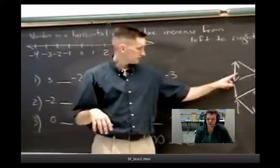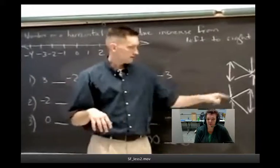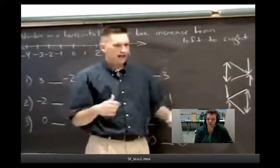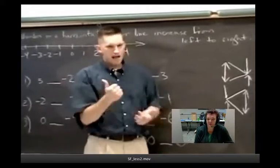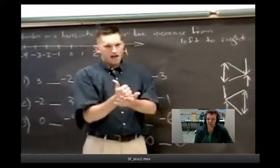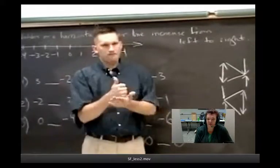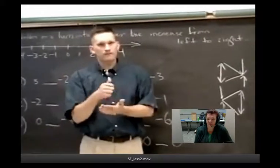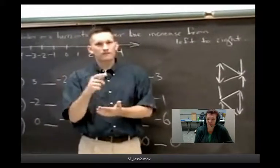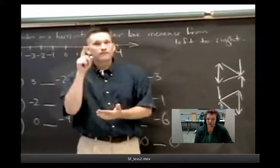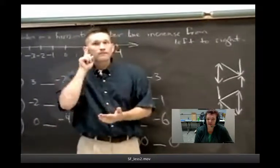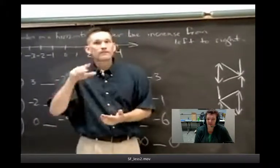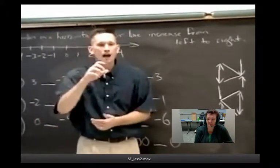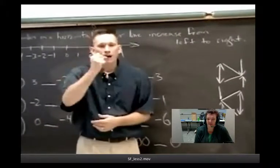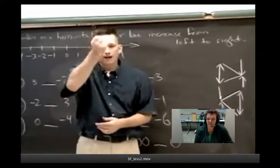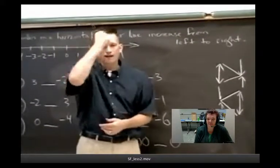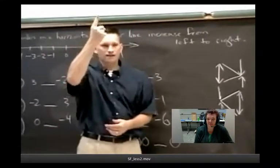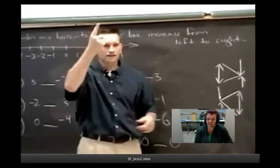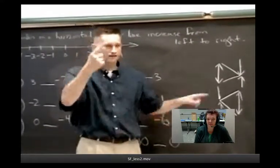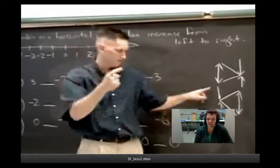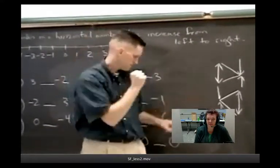So there's greater than and less than.